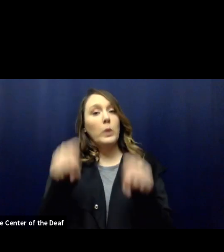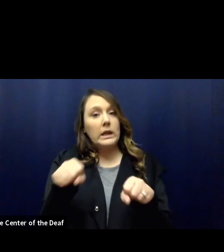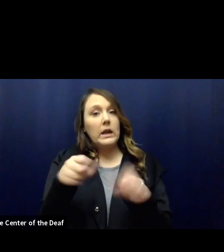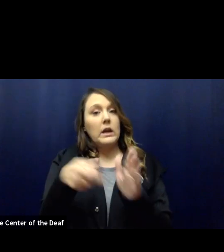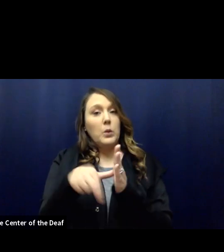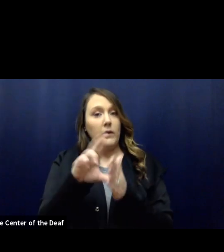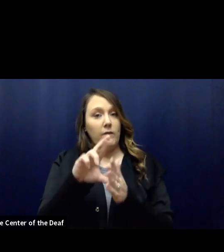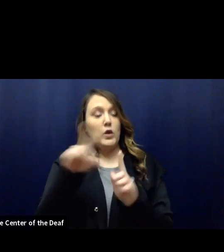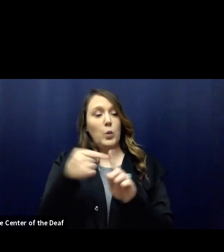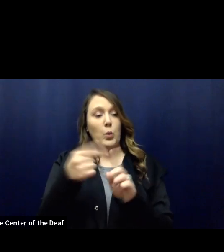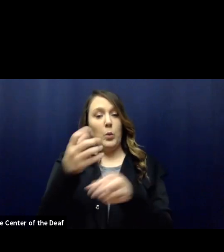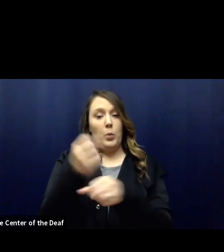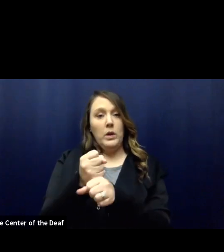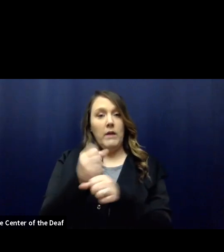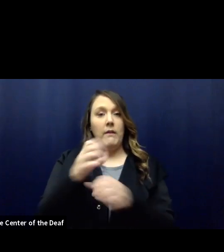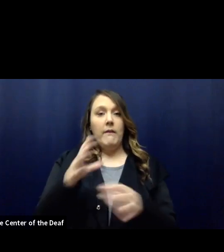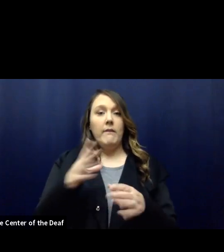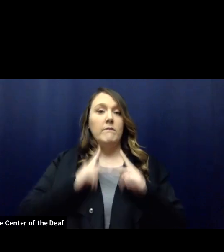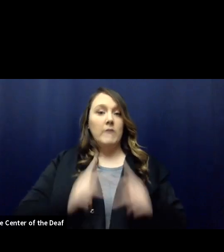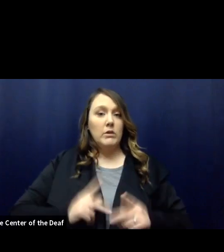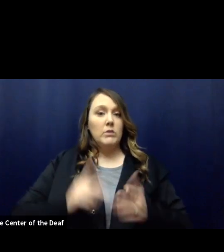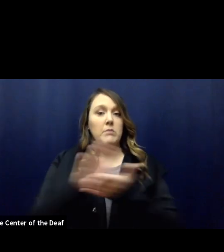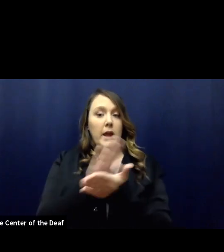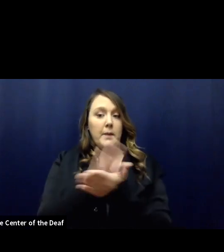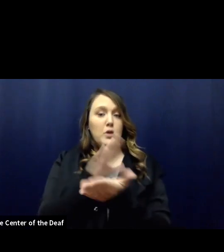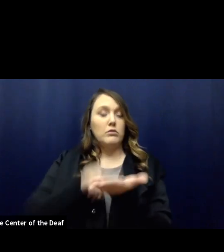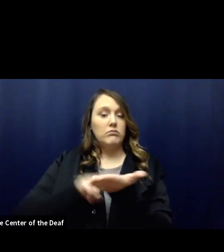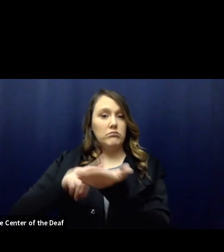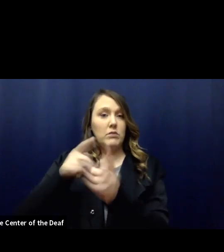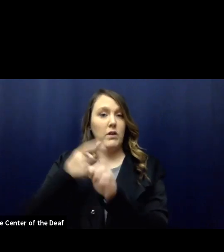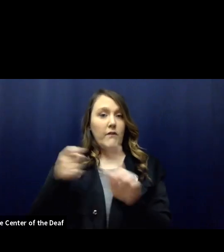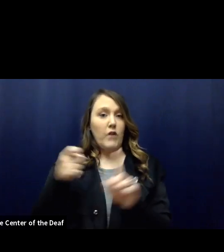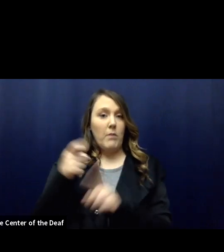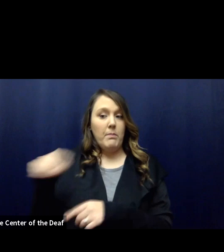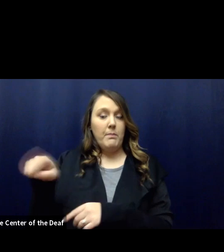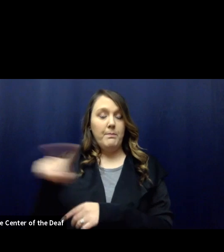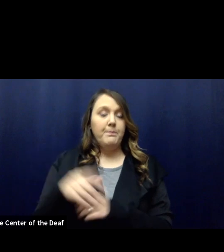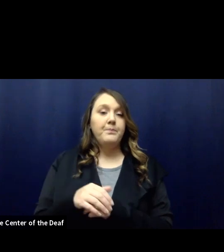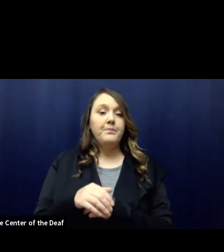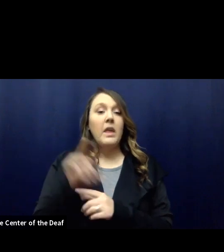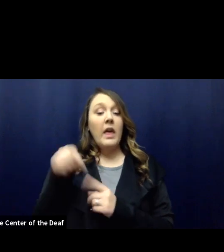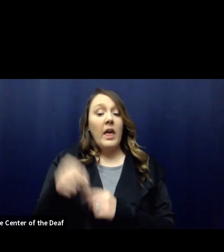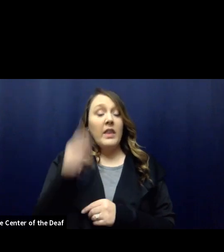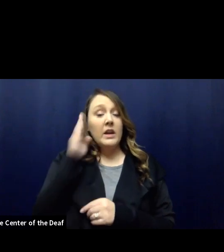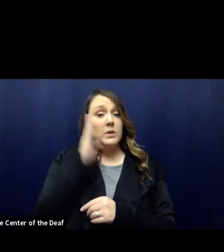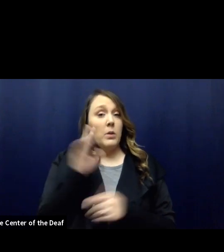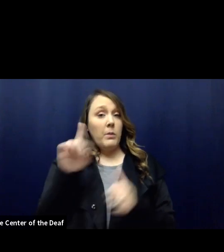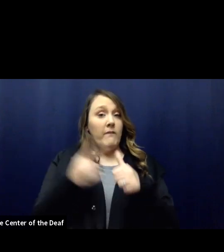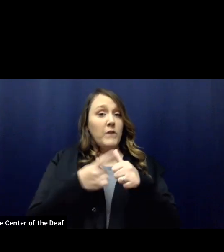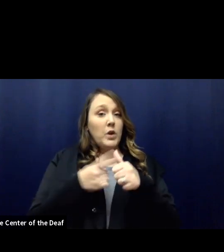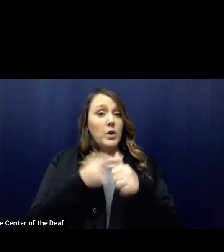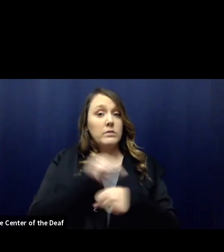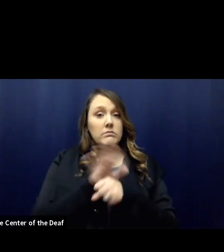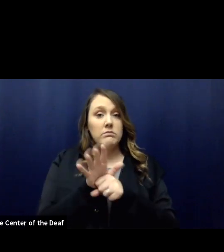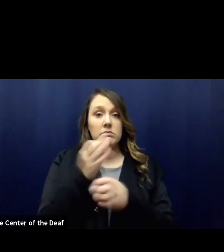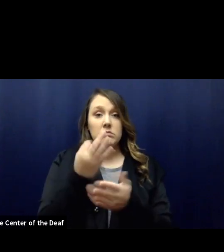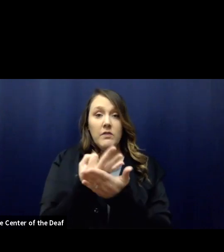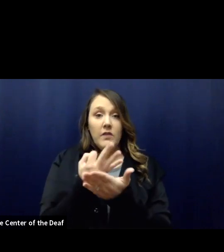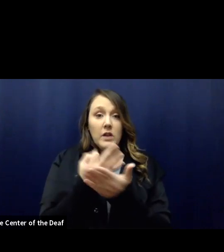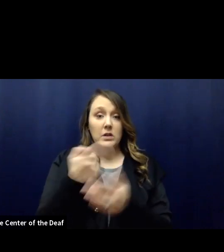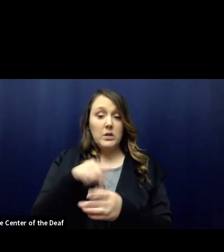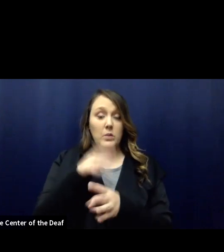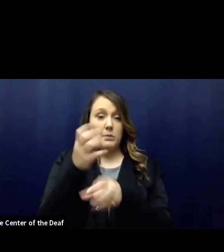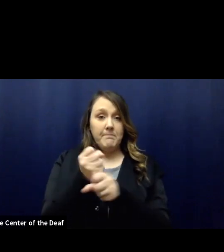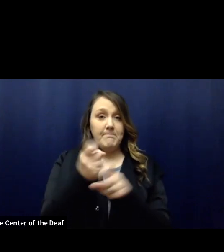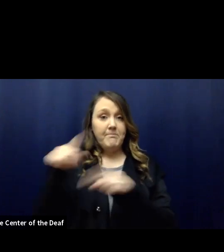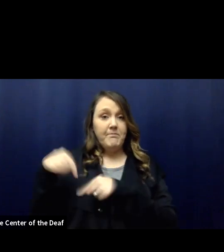physical contract from TDH. This will be the first COVID funding we've received from the state or federal government since the pandemic